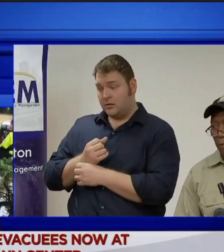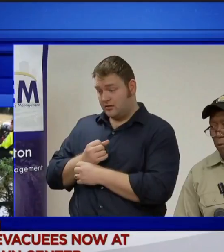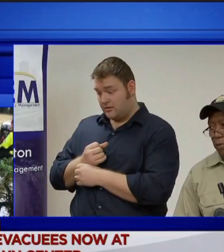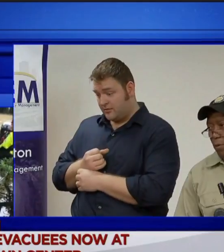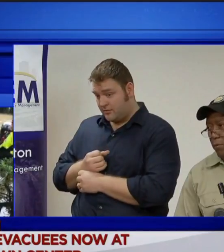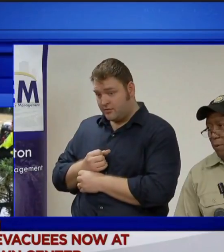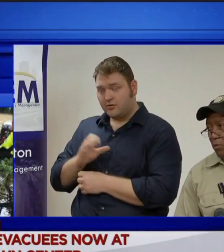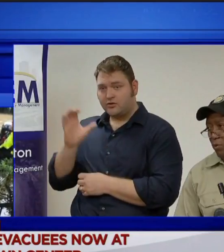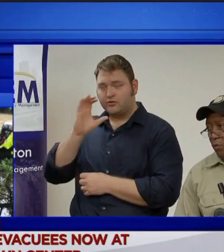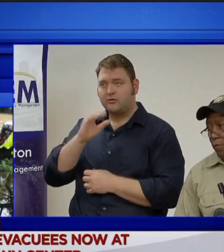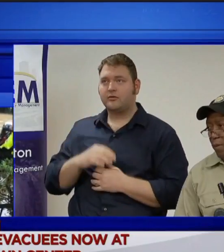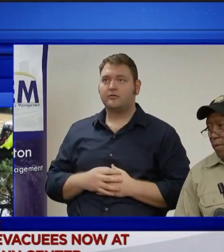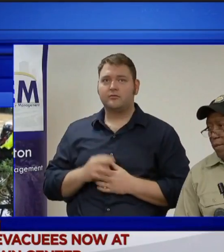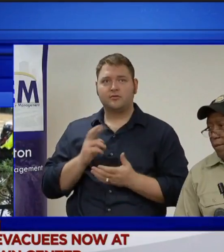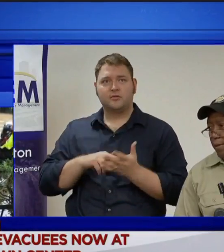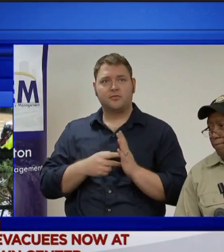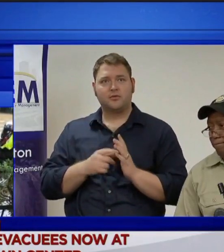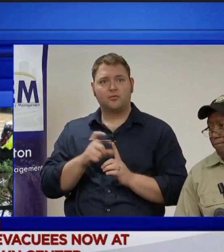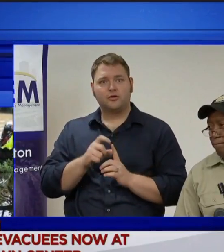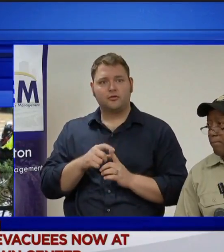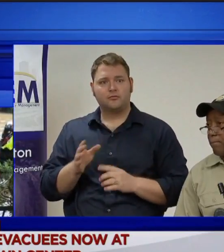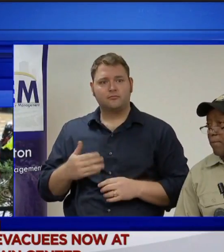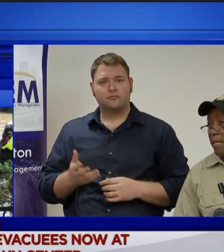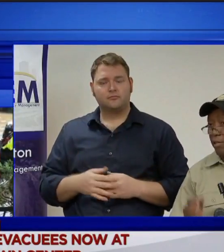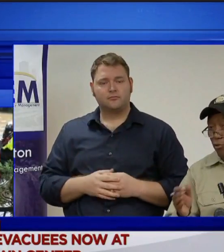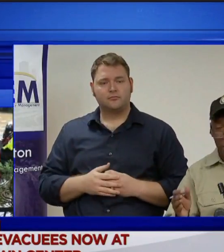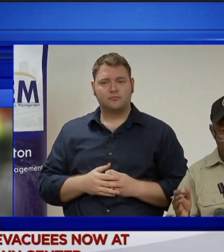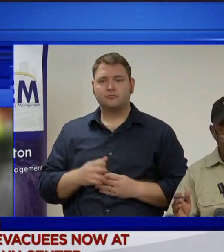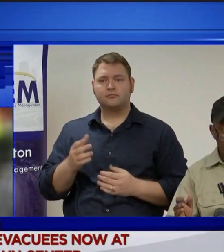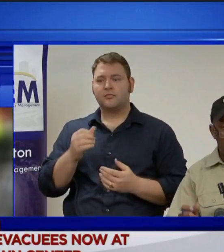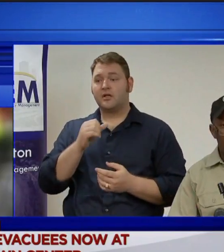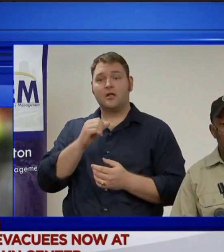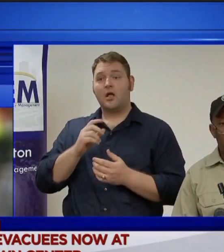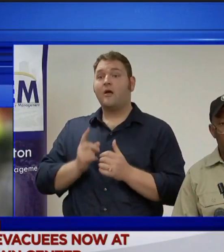what's the word that I'm using it for? Entry,